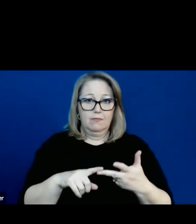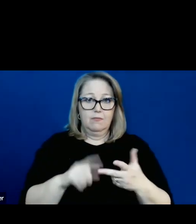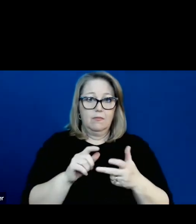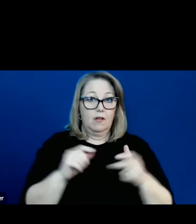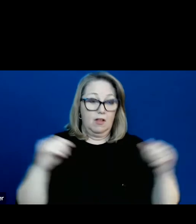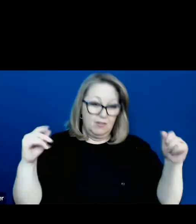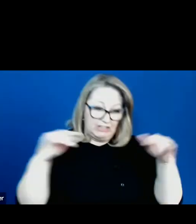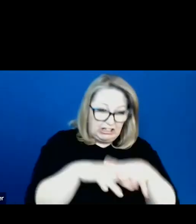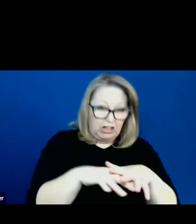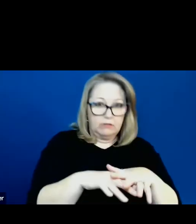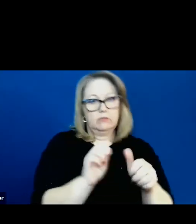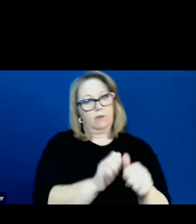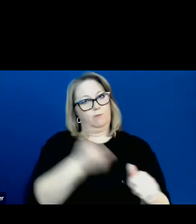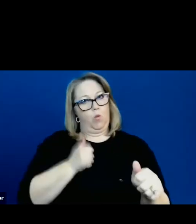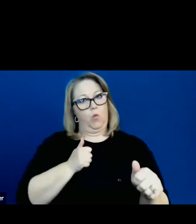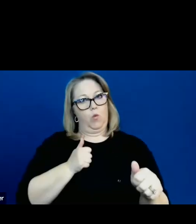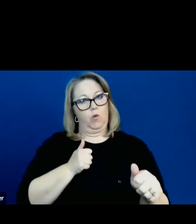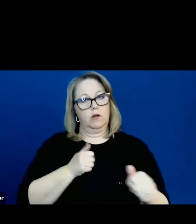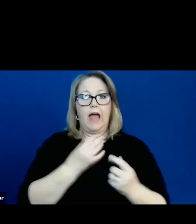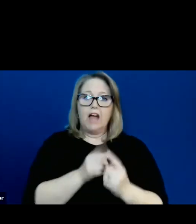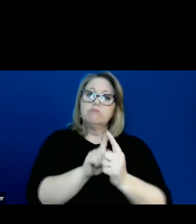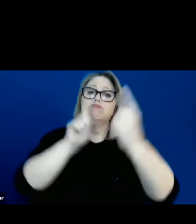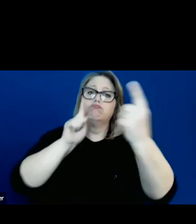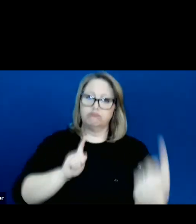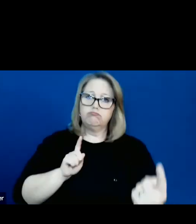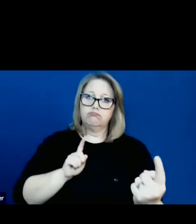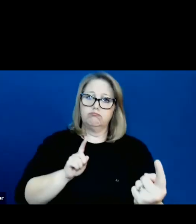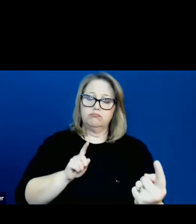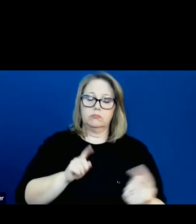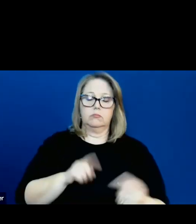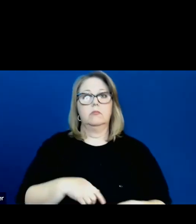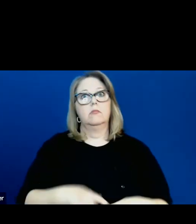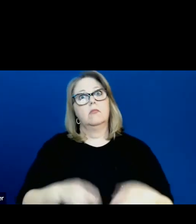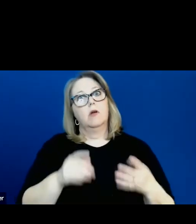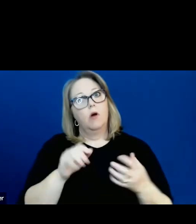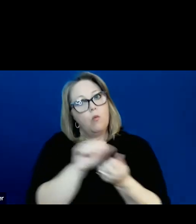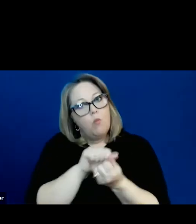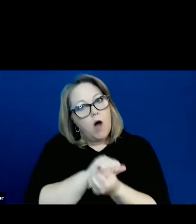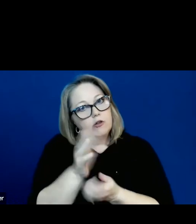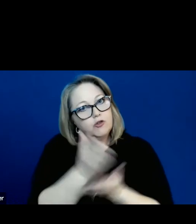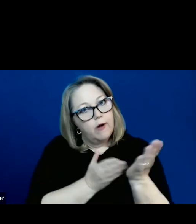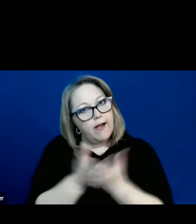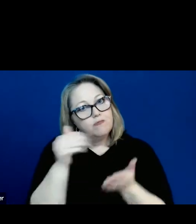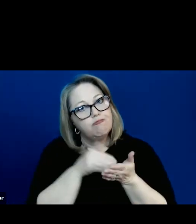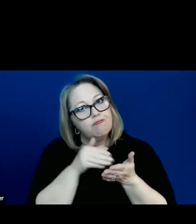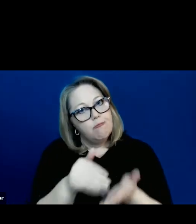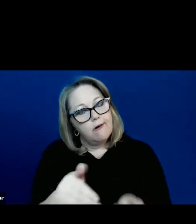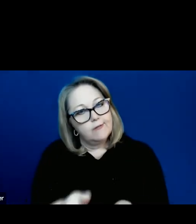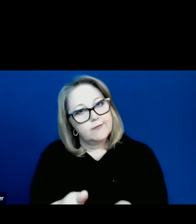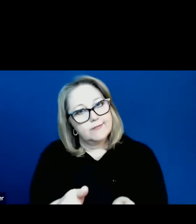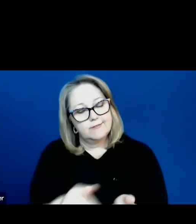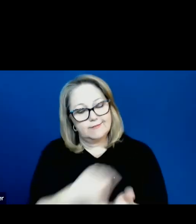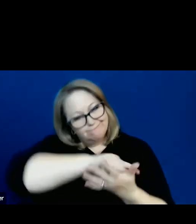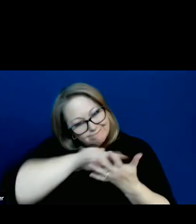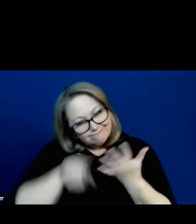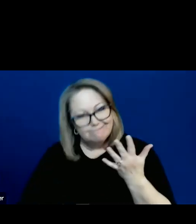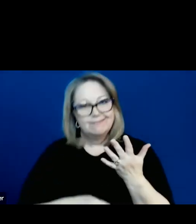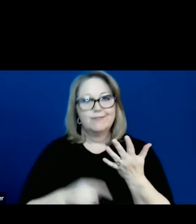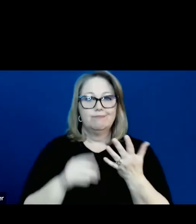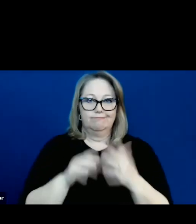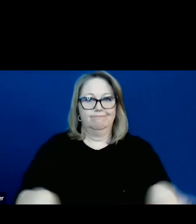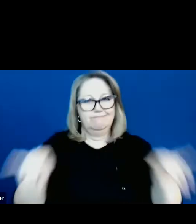crowds and practice social distancing. Wash your hands frequently. We have all a lot, we've all got a lot of work